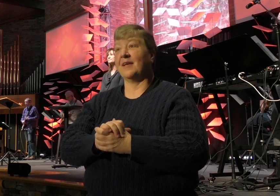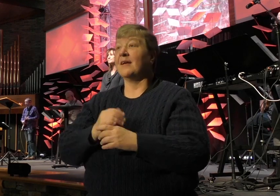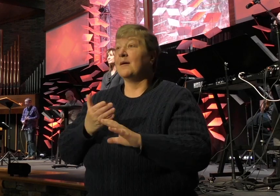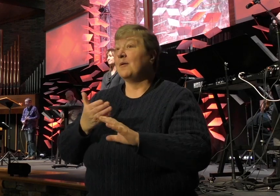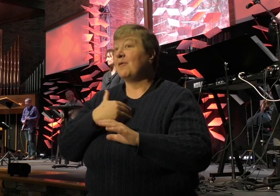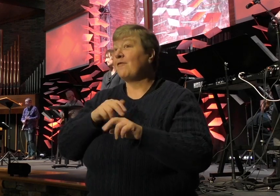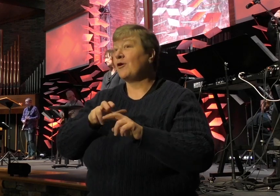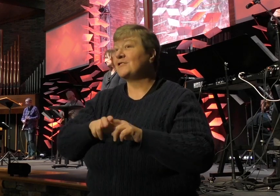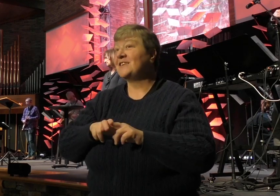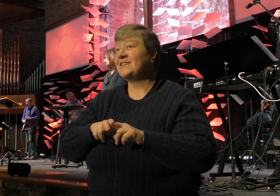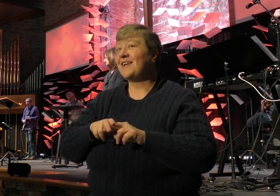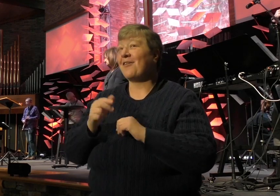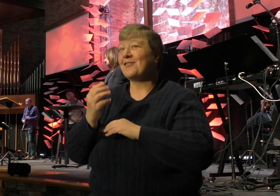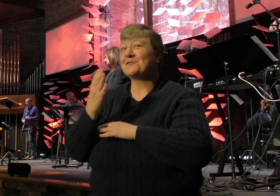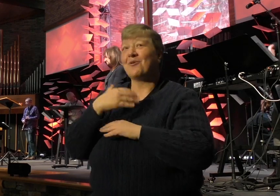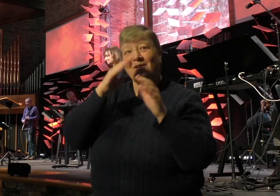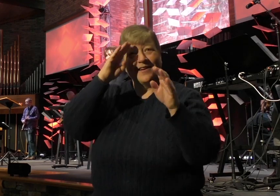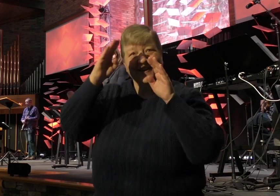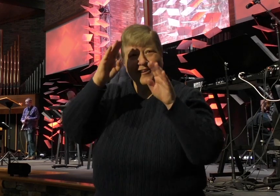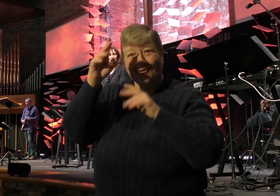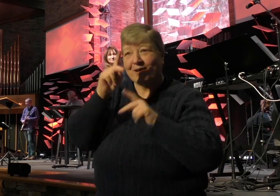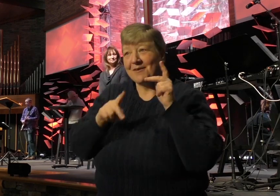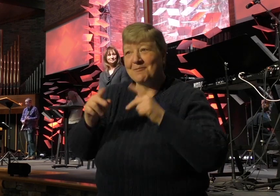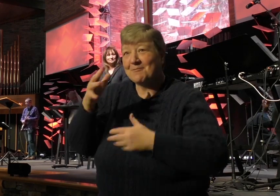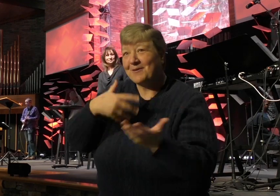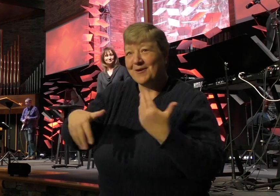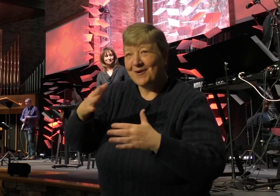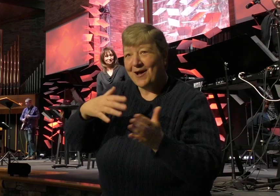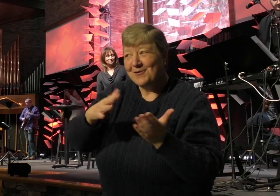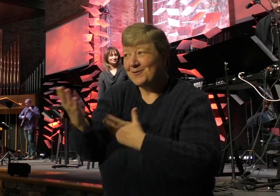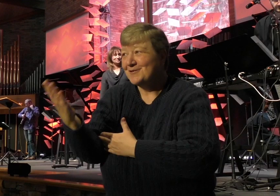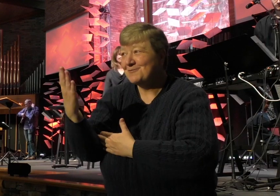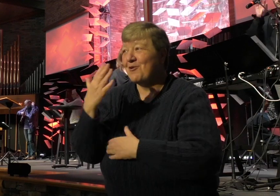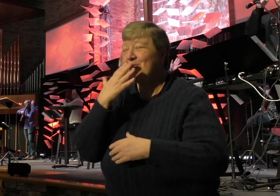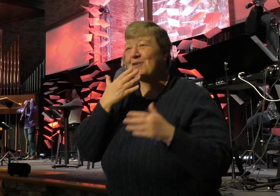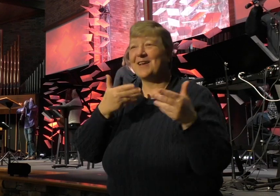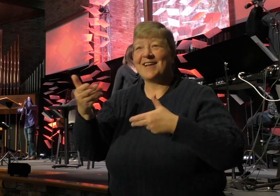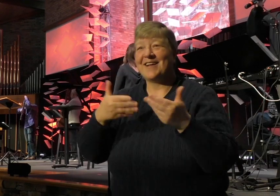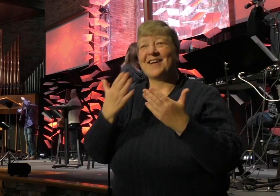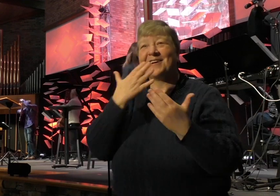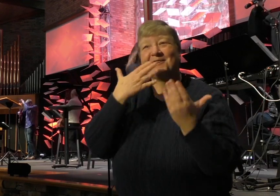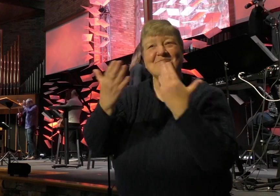Before you sit down this morning, would you greet those around you this morning? Make them feel welcome.